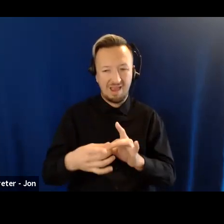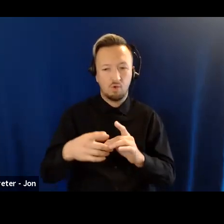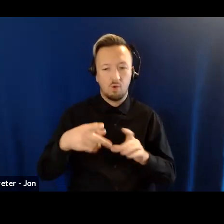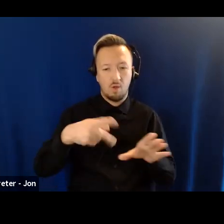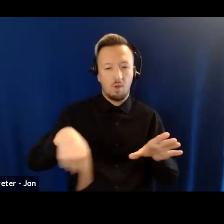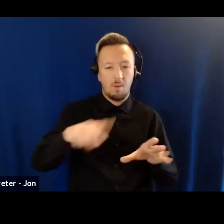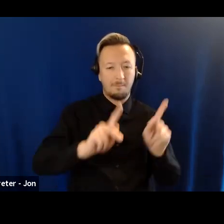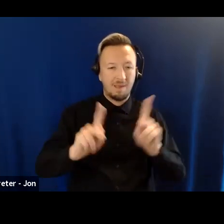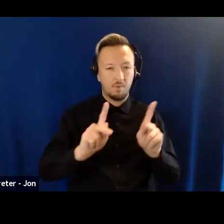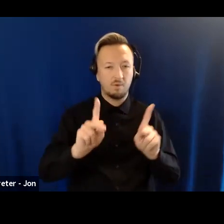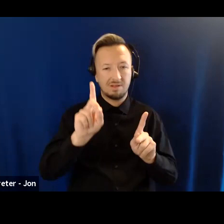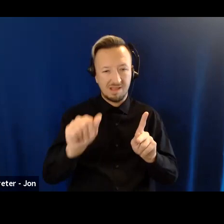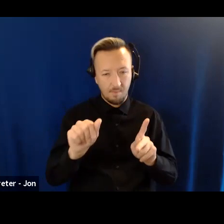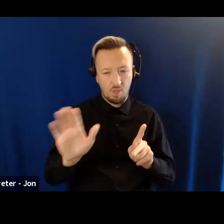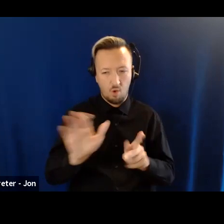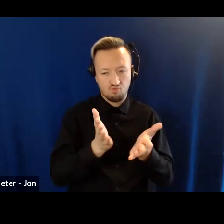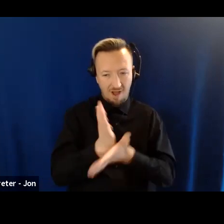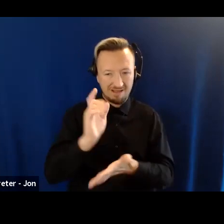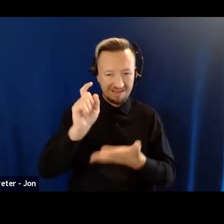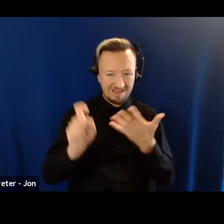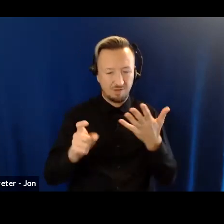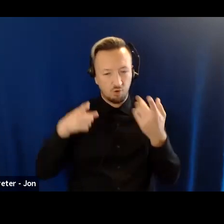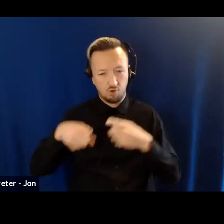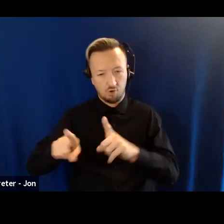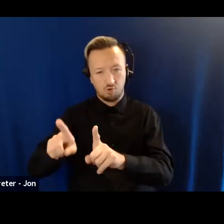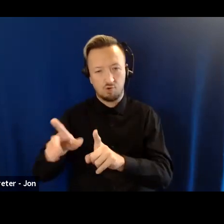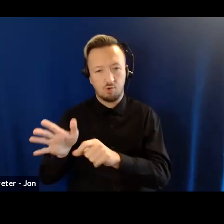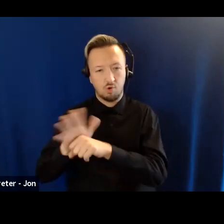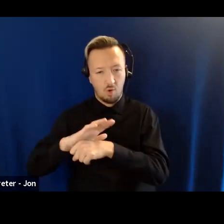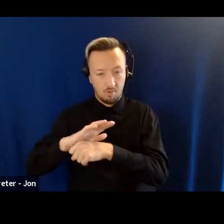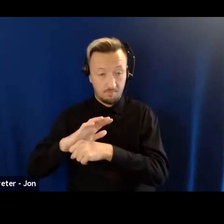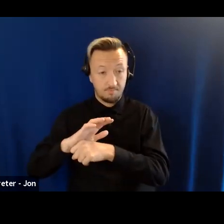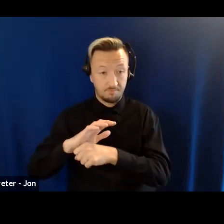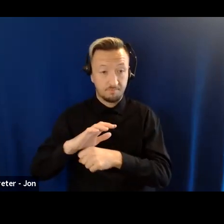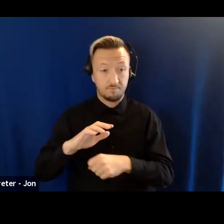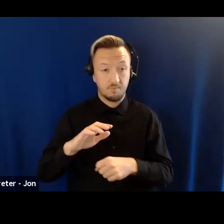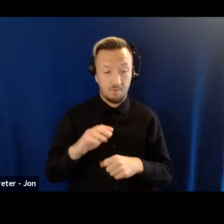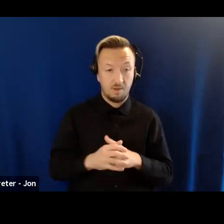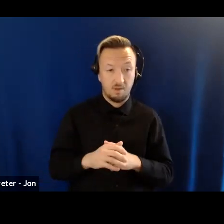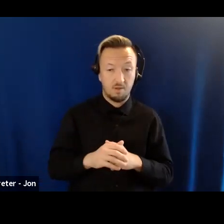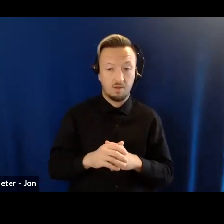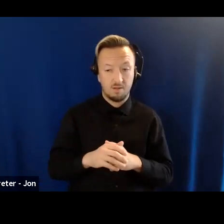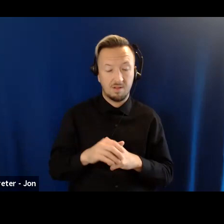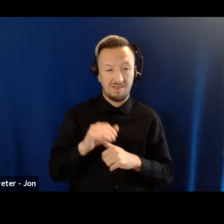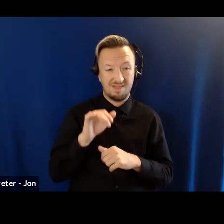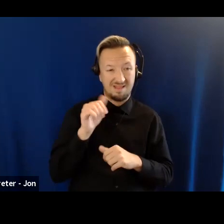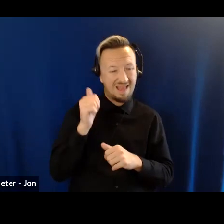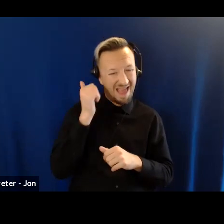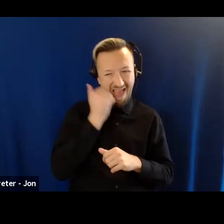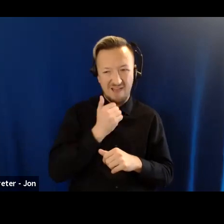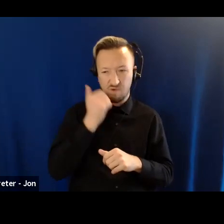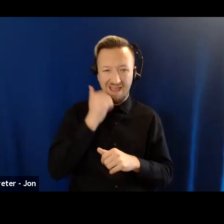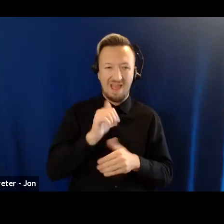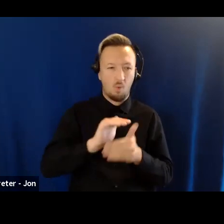of people with disabilities during this public health emergency, as well as touching upon concurrent disasters. And that's each and every day,